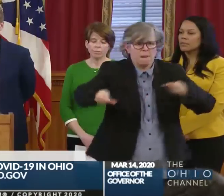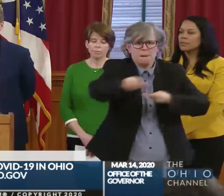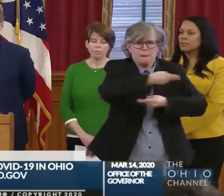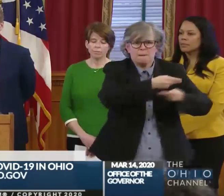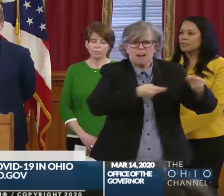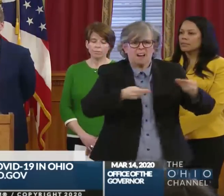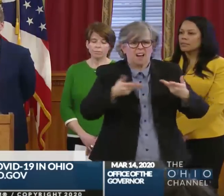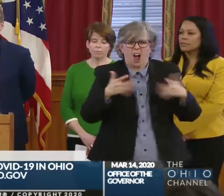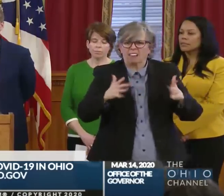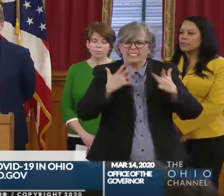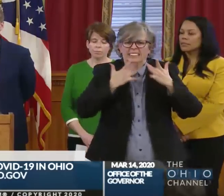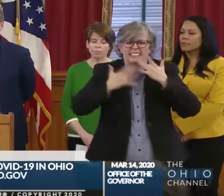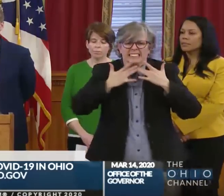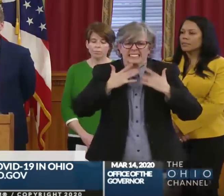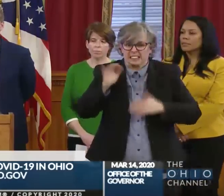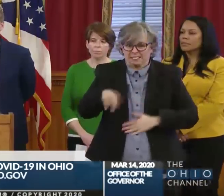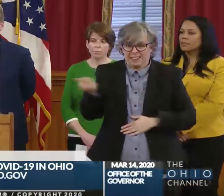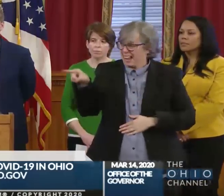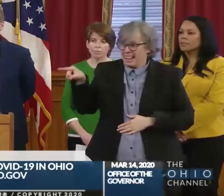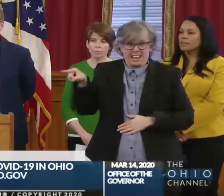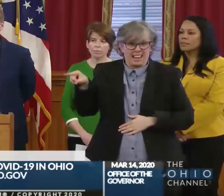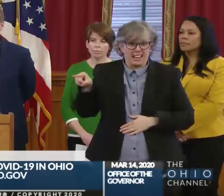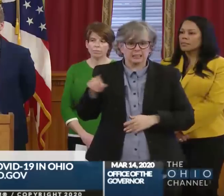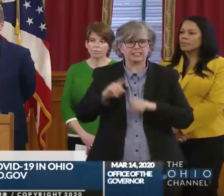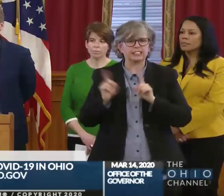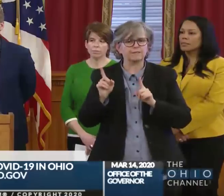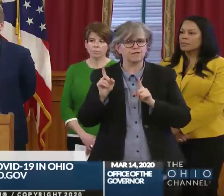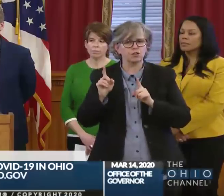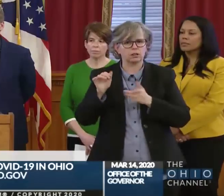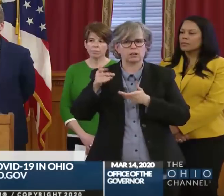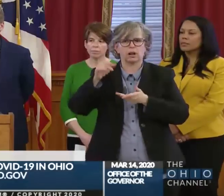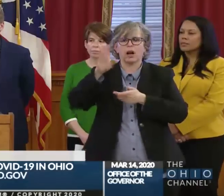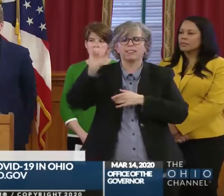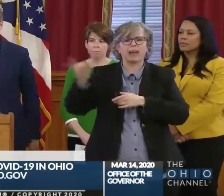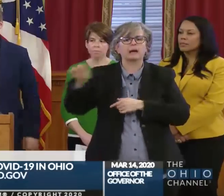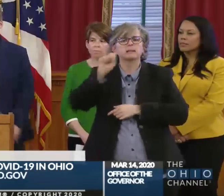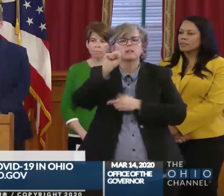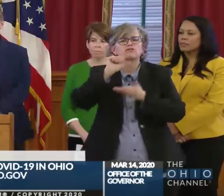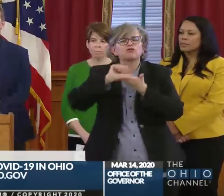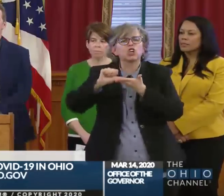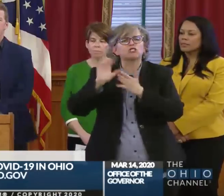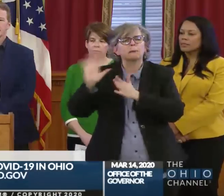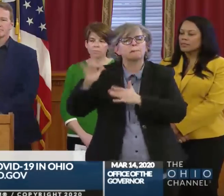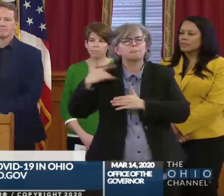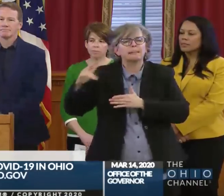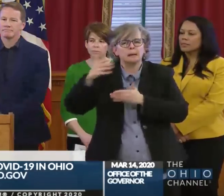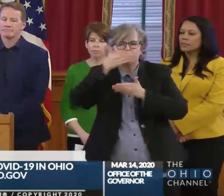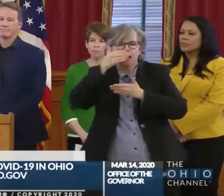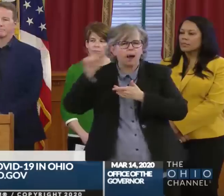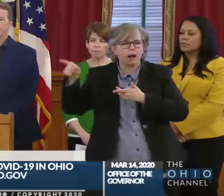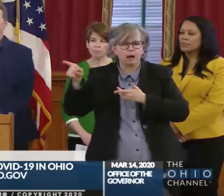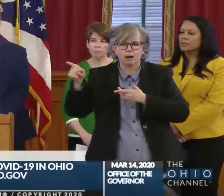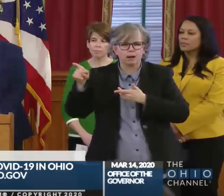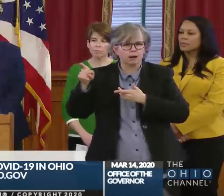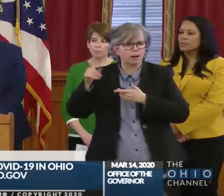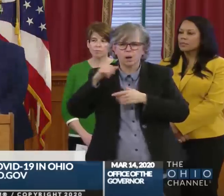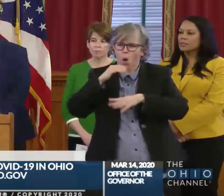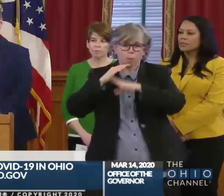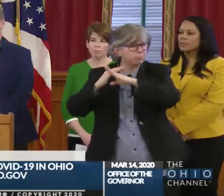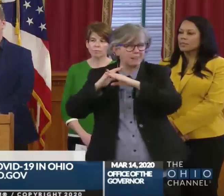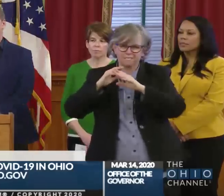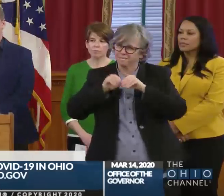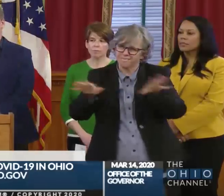masks. They're different. While they don't protect the spread of for the healthcare professional, they are useful in